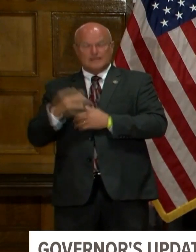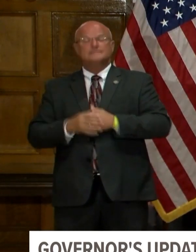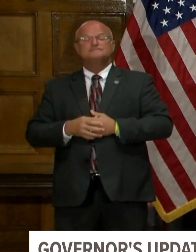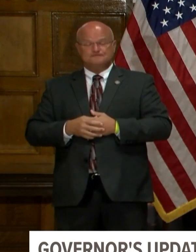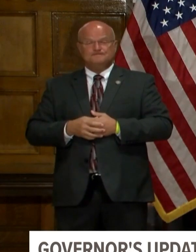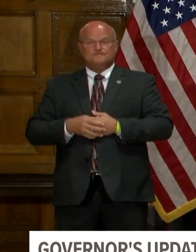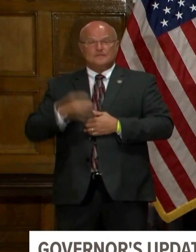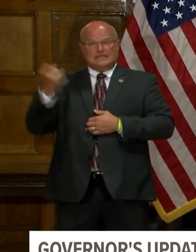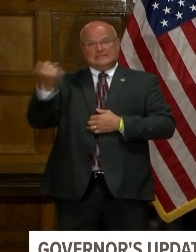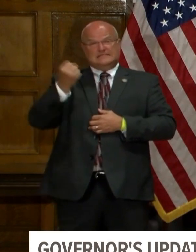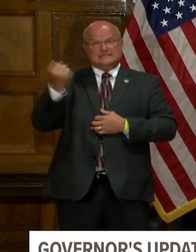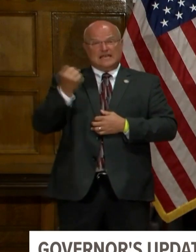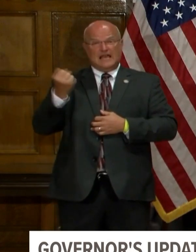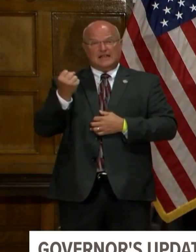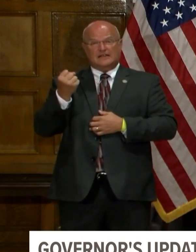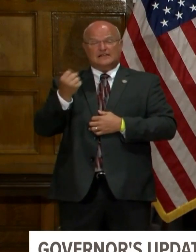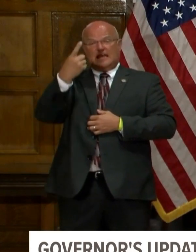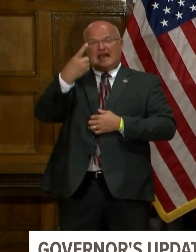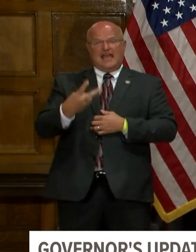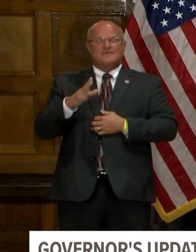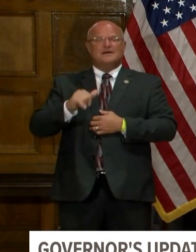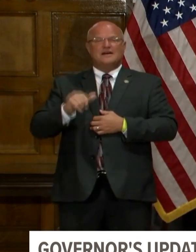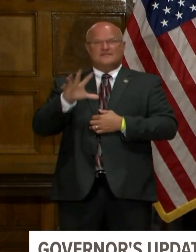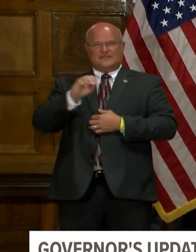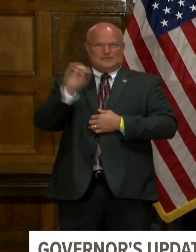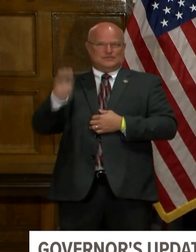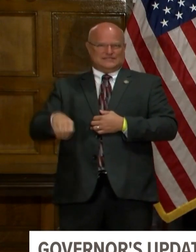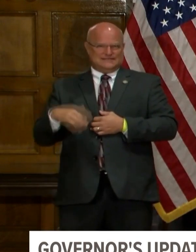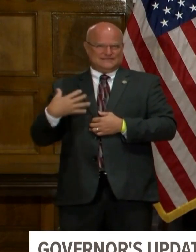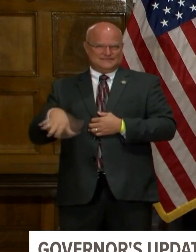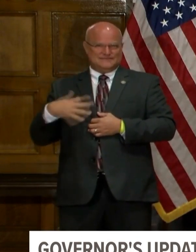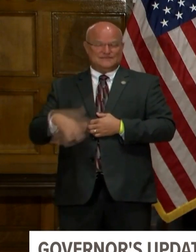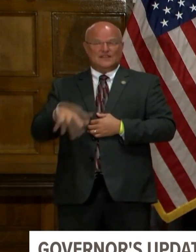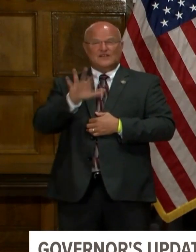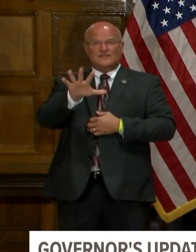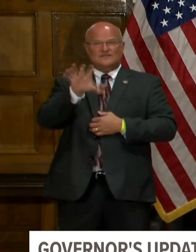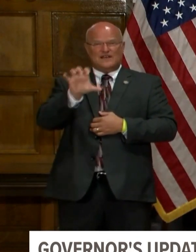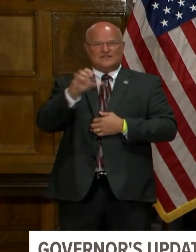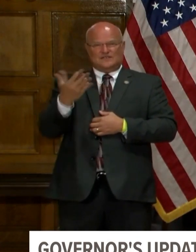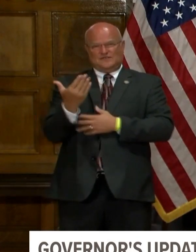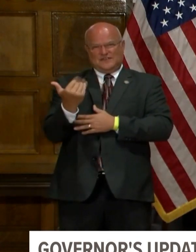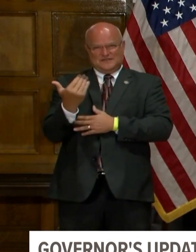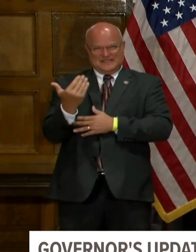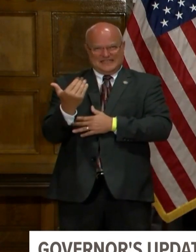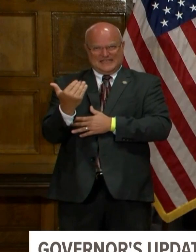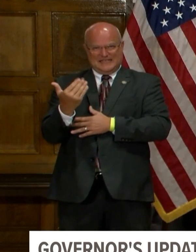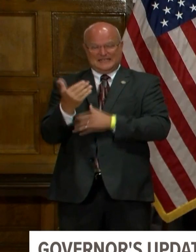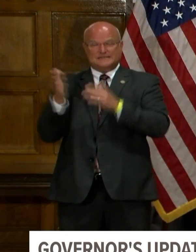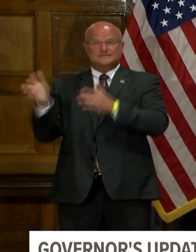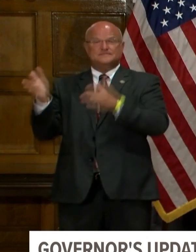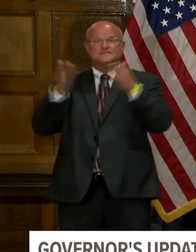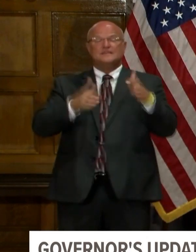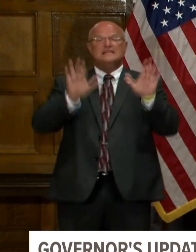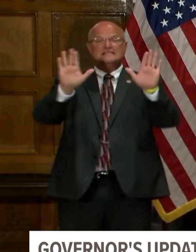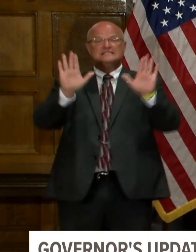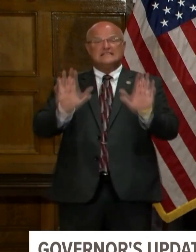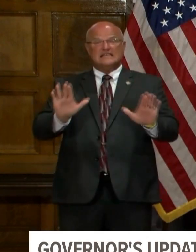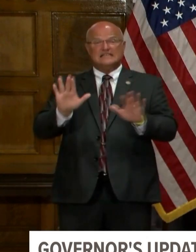Saturday, that was cut in half by 50% to 515. On Sunday, we